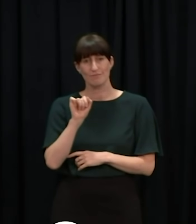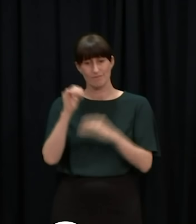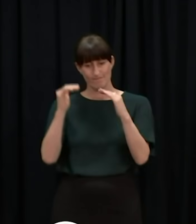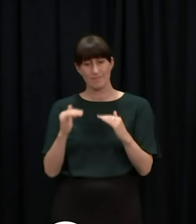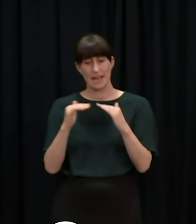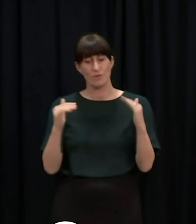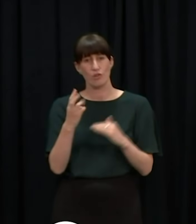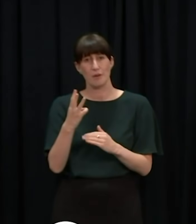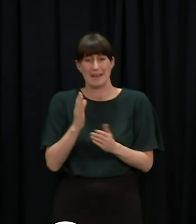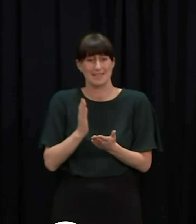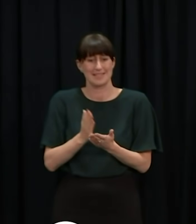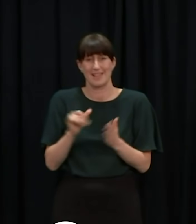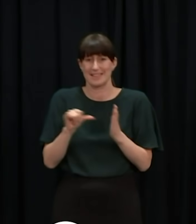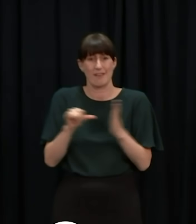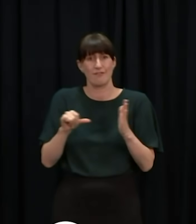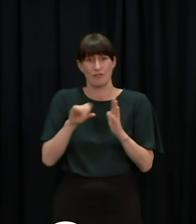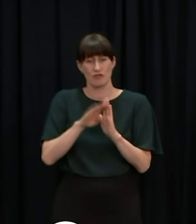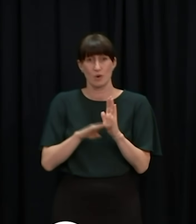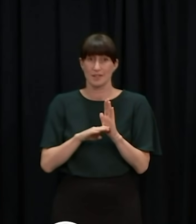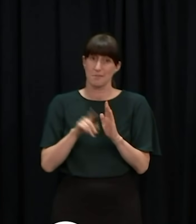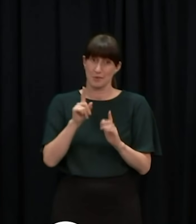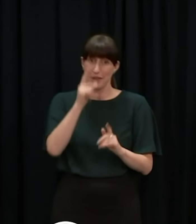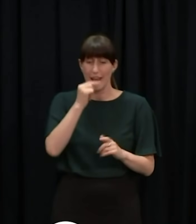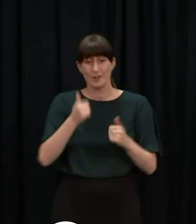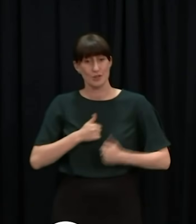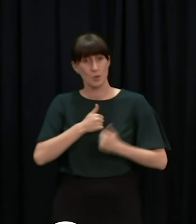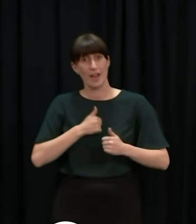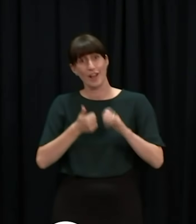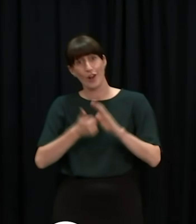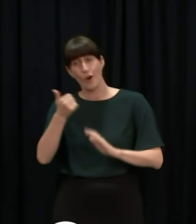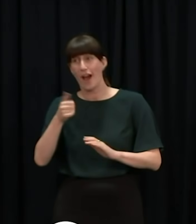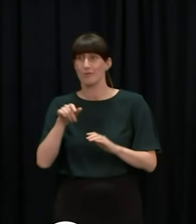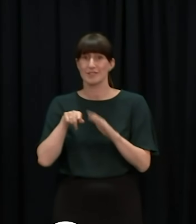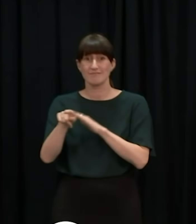restrictions. Of course, you can enjoy getting out for takeaways, coffee or other things,